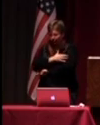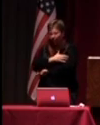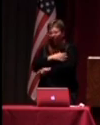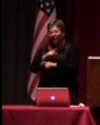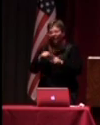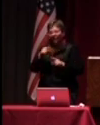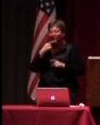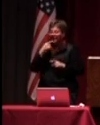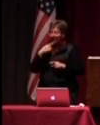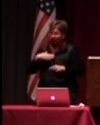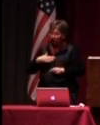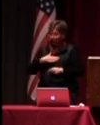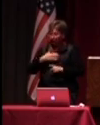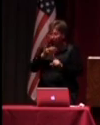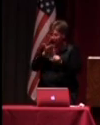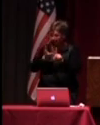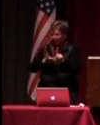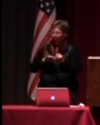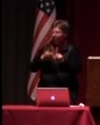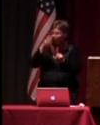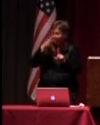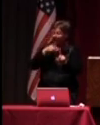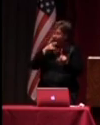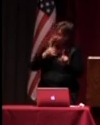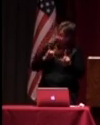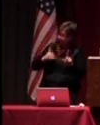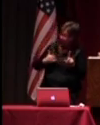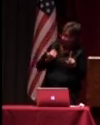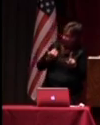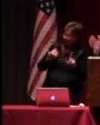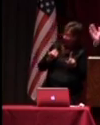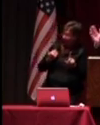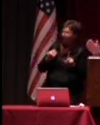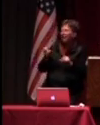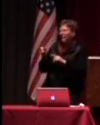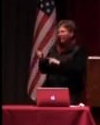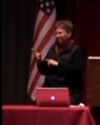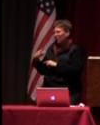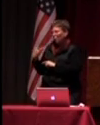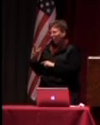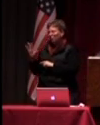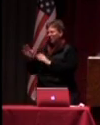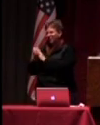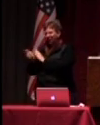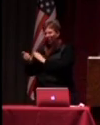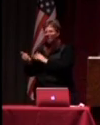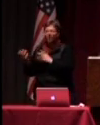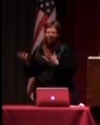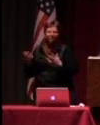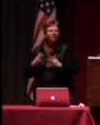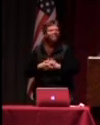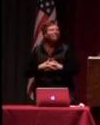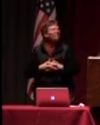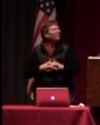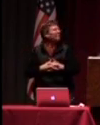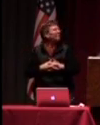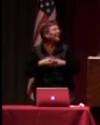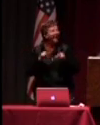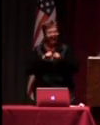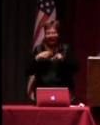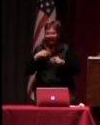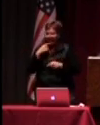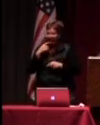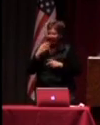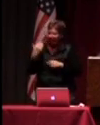He said, Napoleon is a man who, while still young, has surpassed Washington in war. All right. Now, as I mentioned